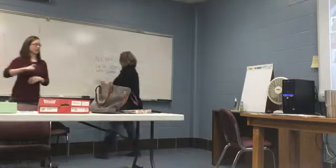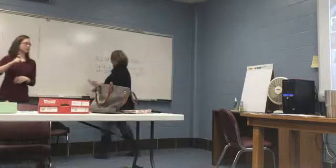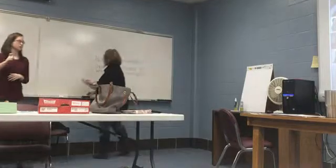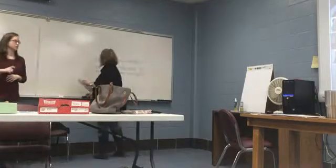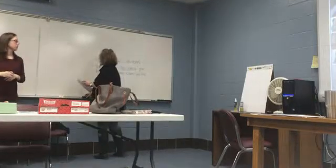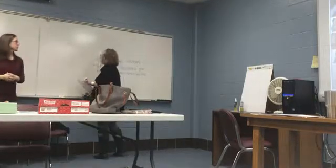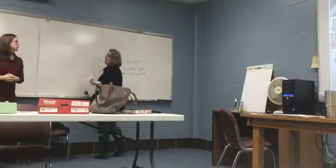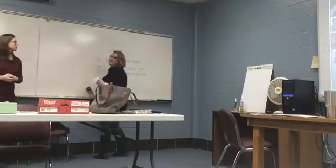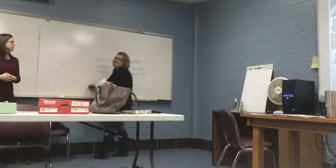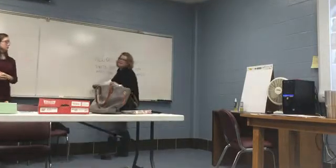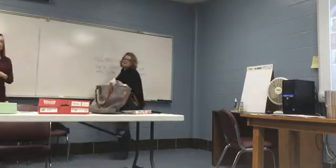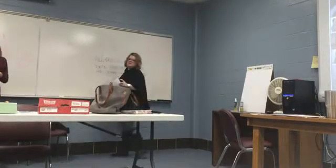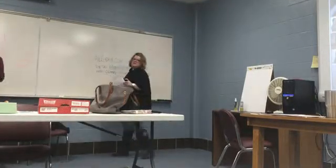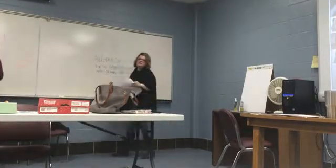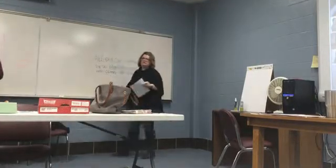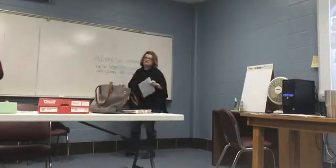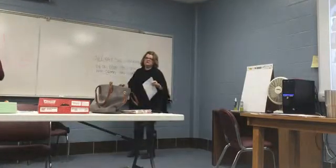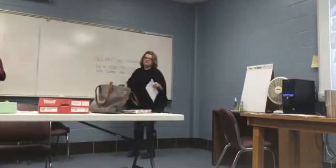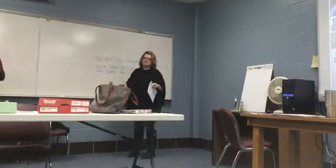kind of expand.